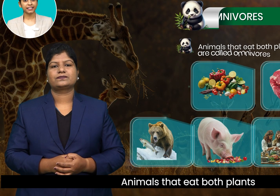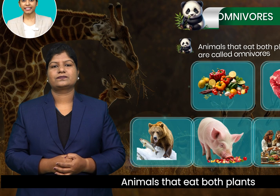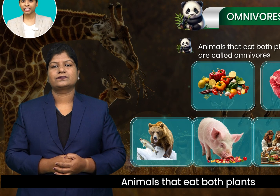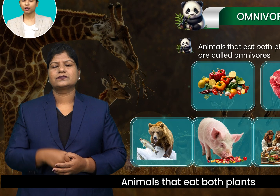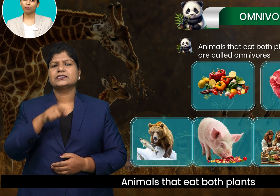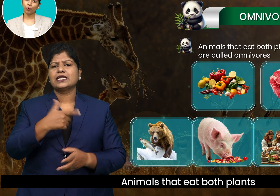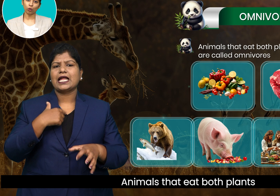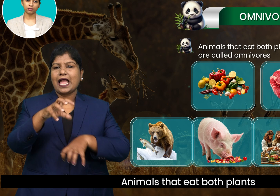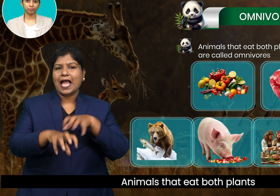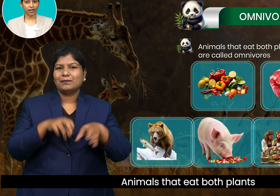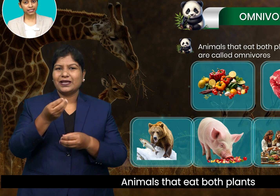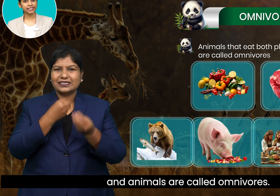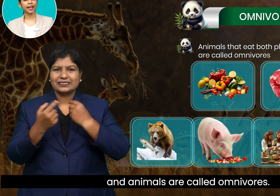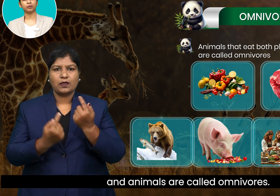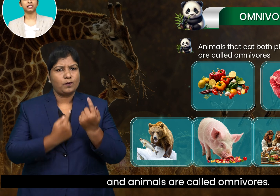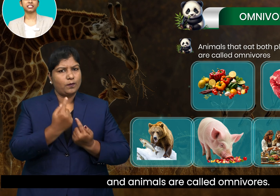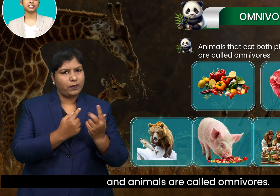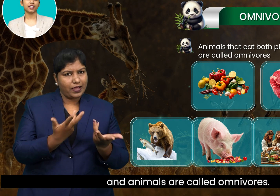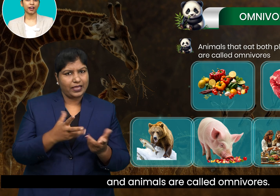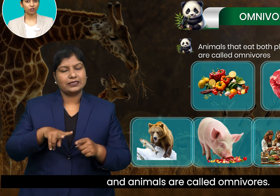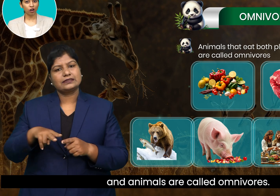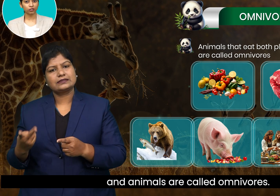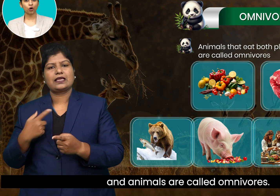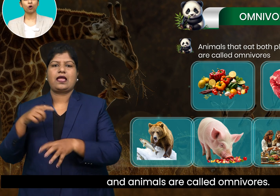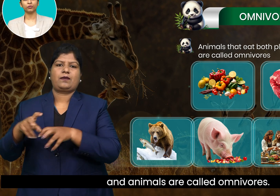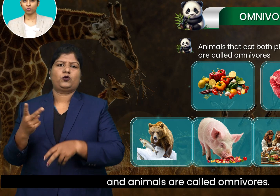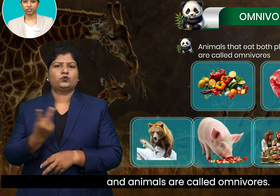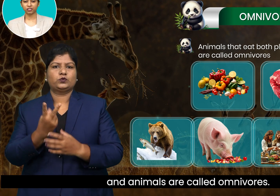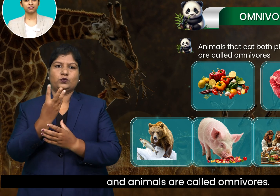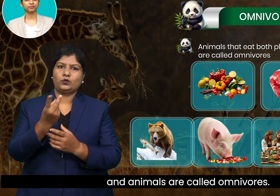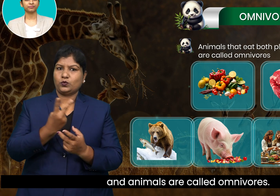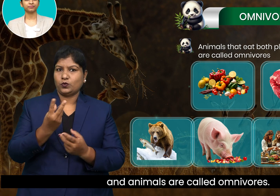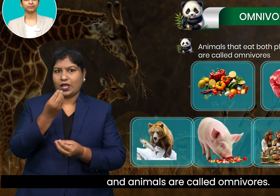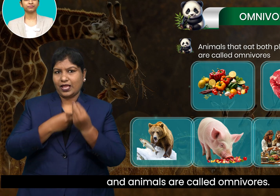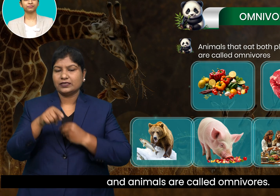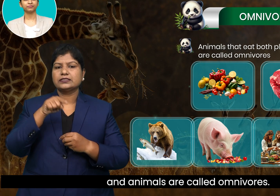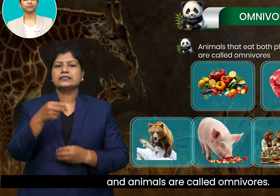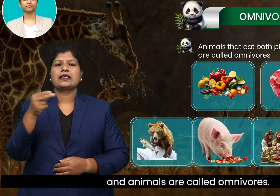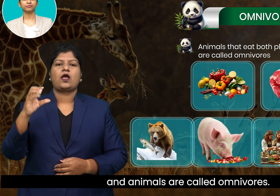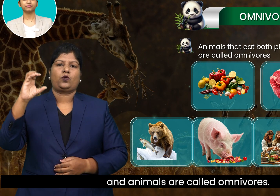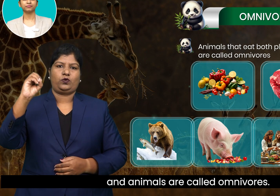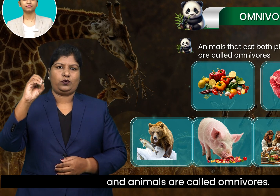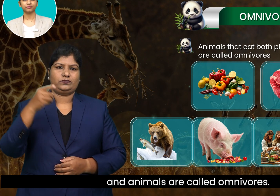Animals that eat both plants and animals are called omnivores.